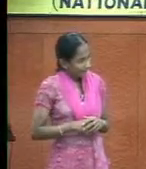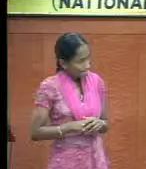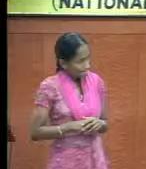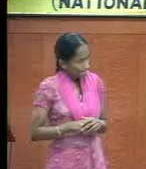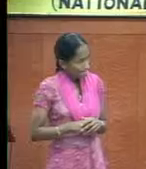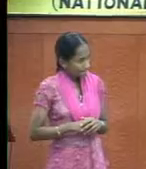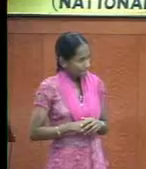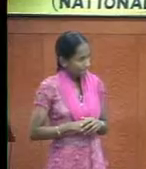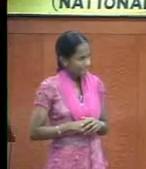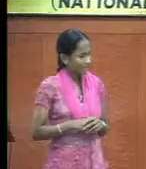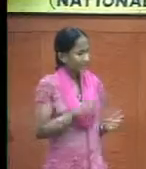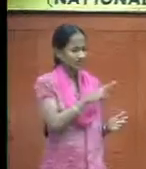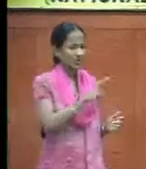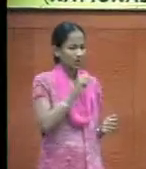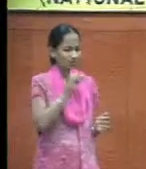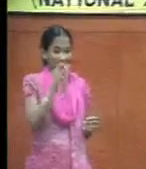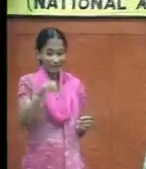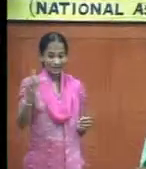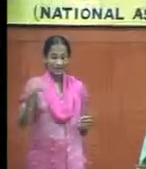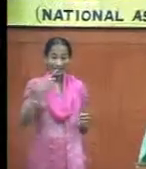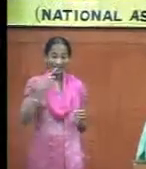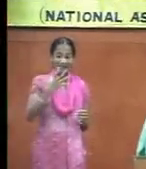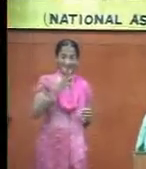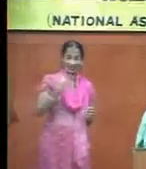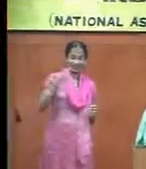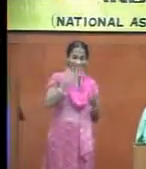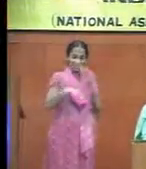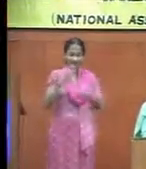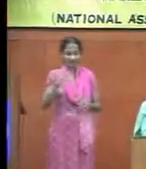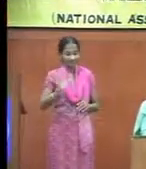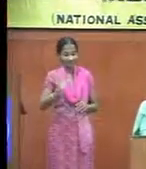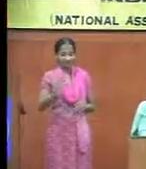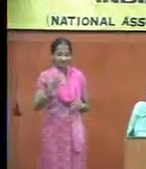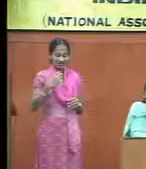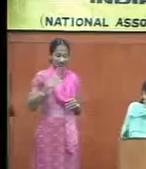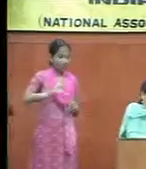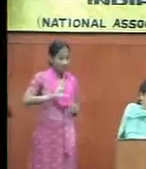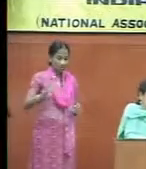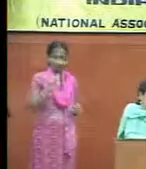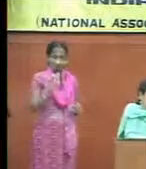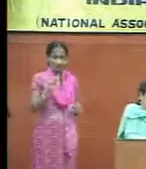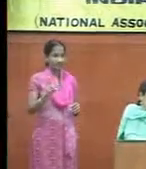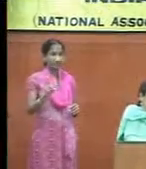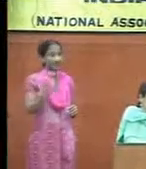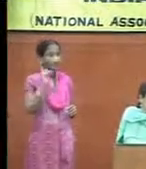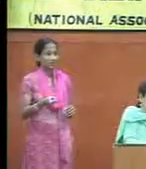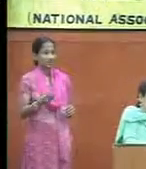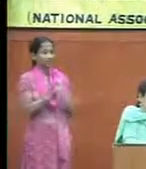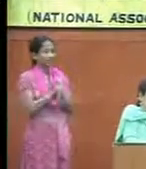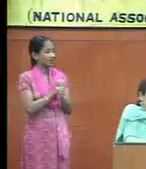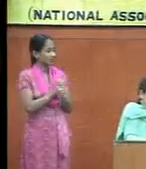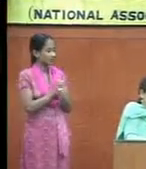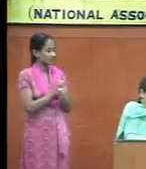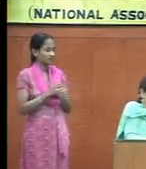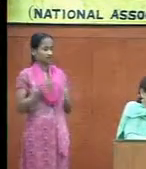No, he's not authorized to do so. His job is to safeguard the rights of people with disabilities, and certainly part of that is not to